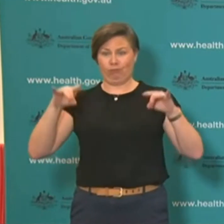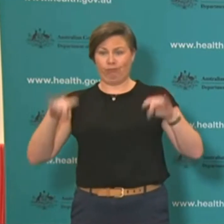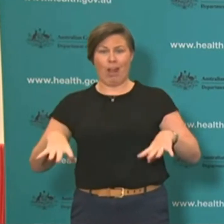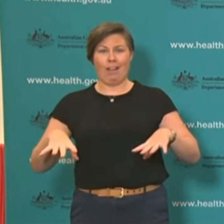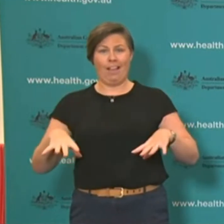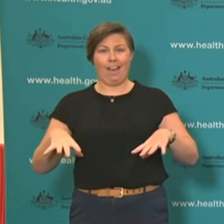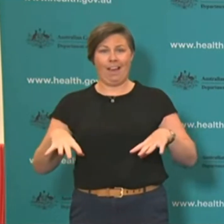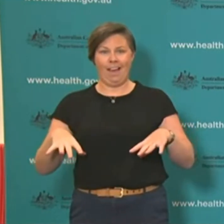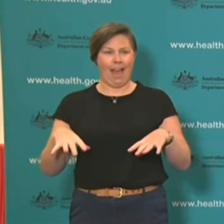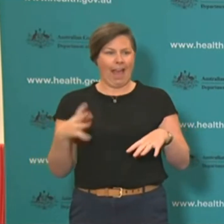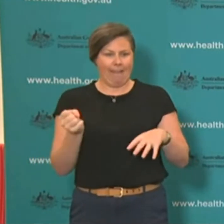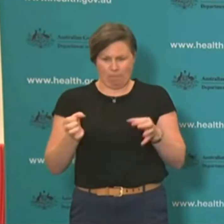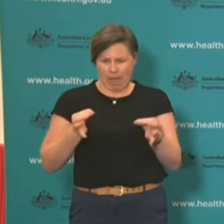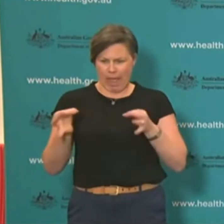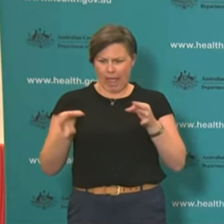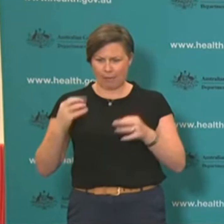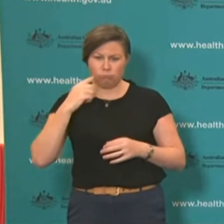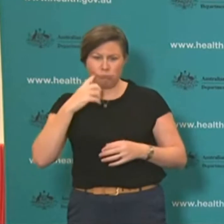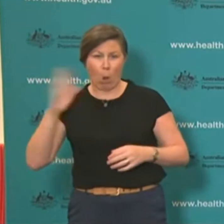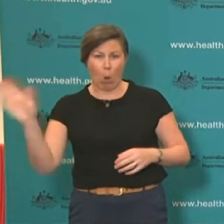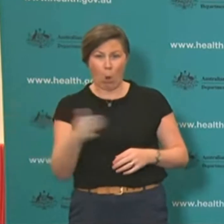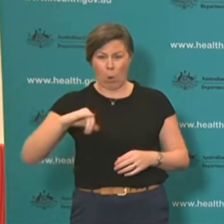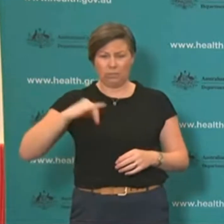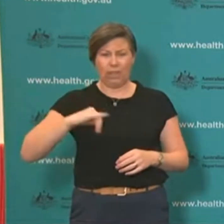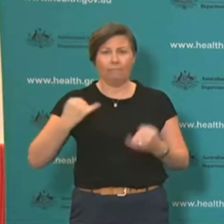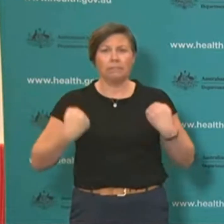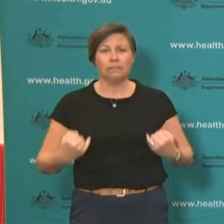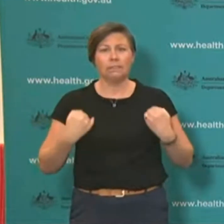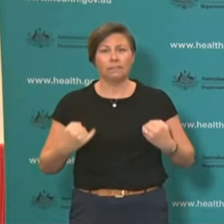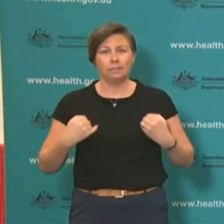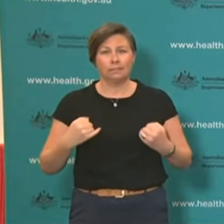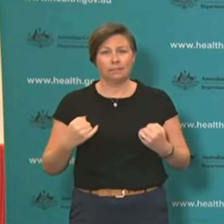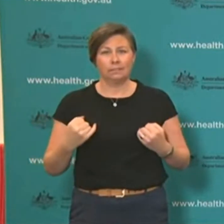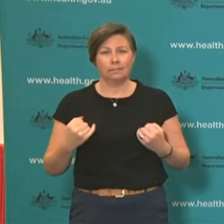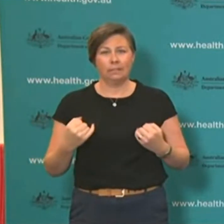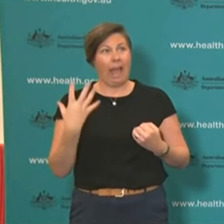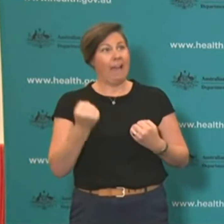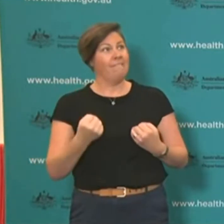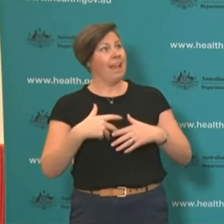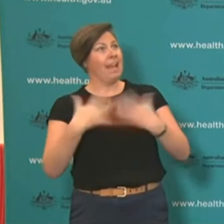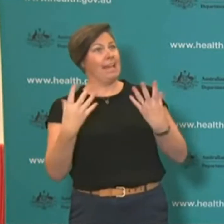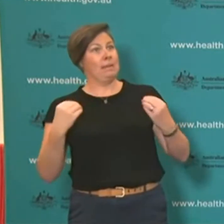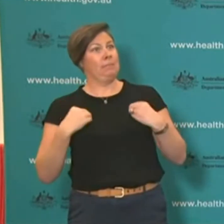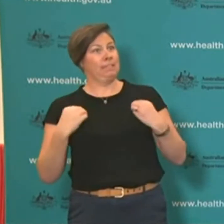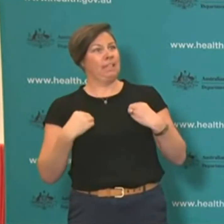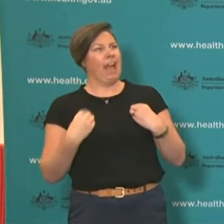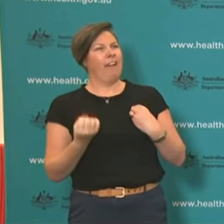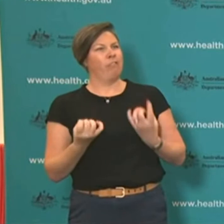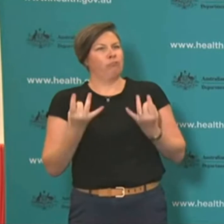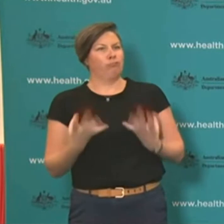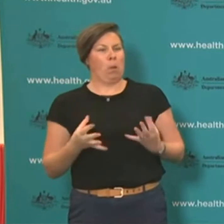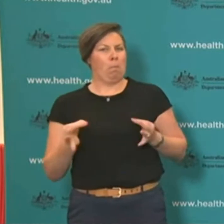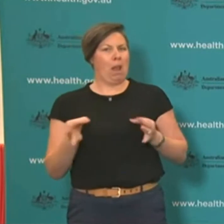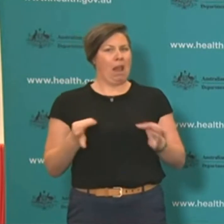being absent. Now, what did the federal government do in response to that, in response to that crisis in workforce